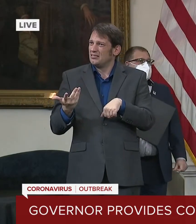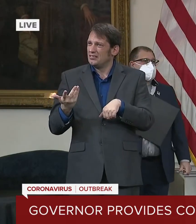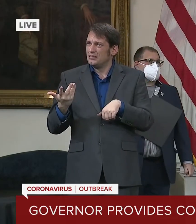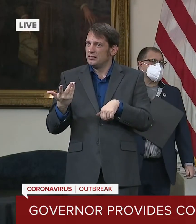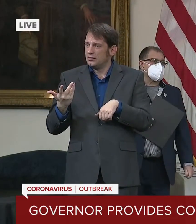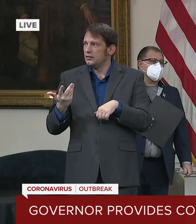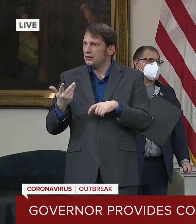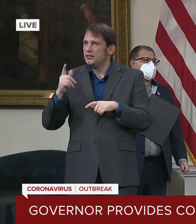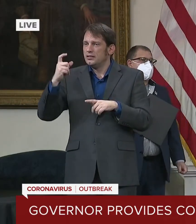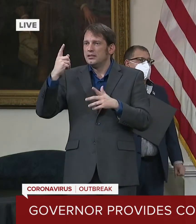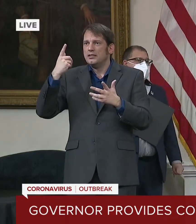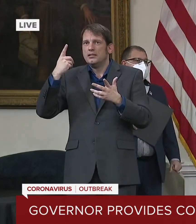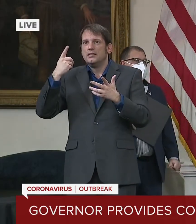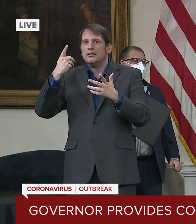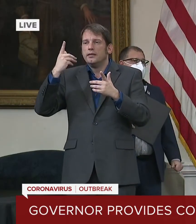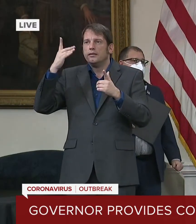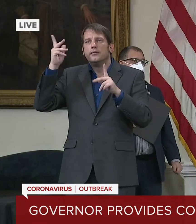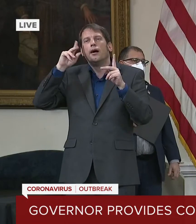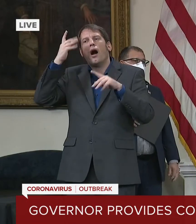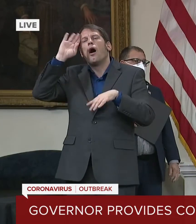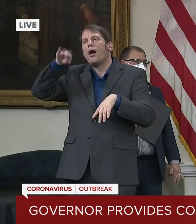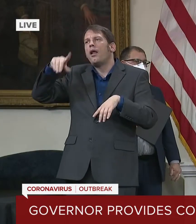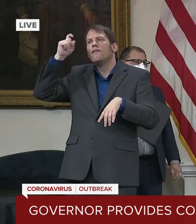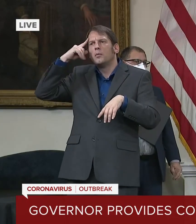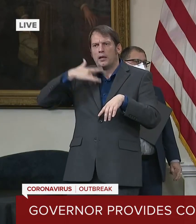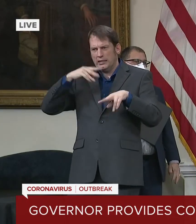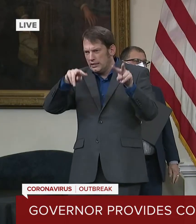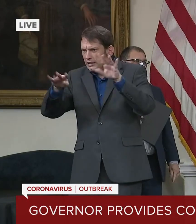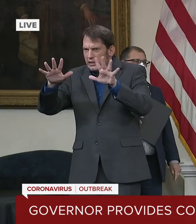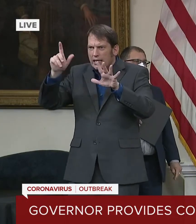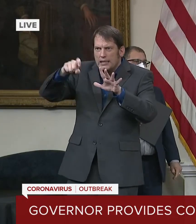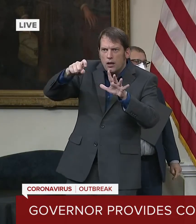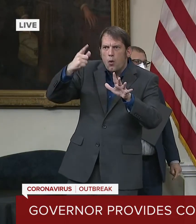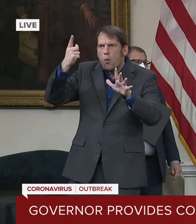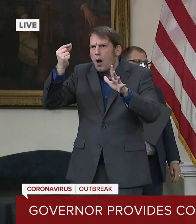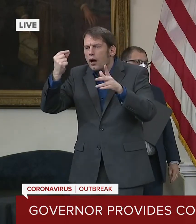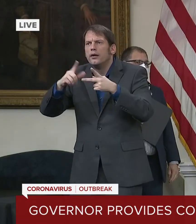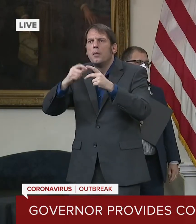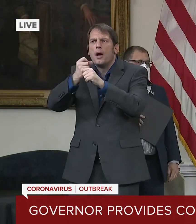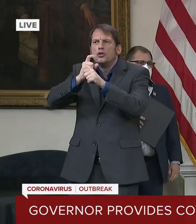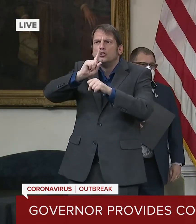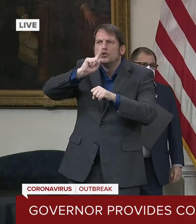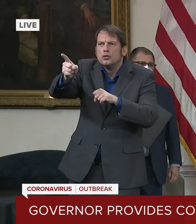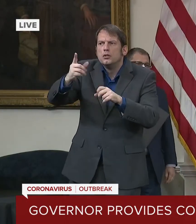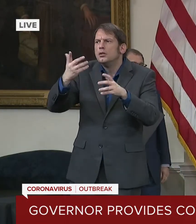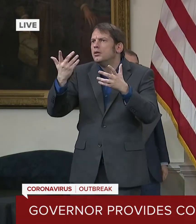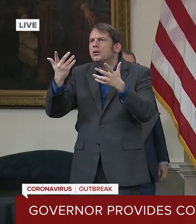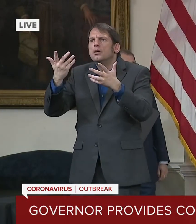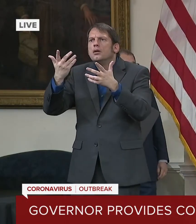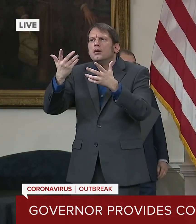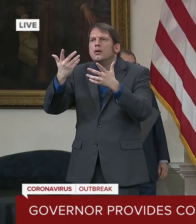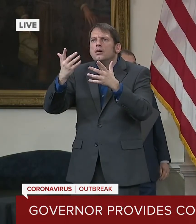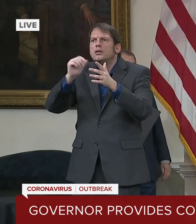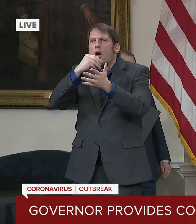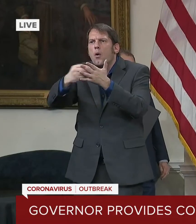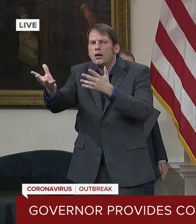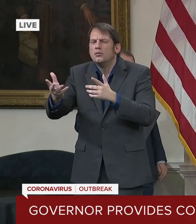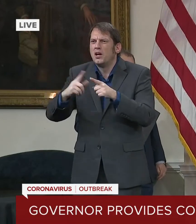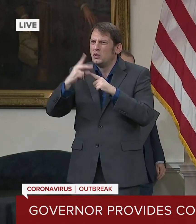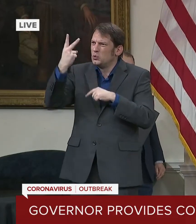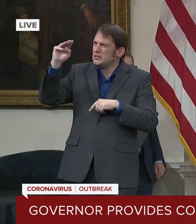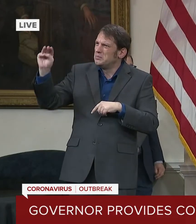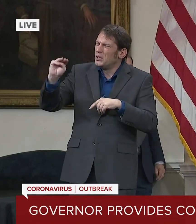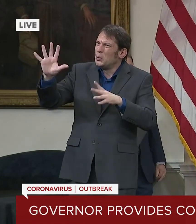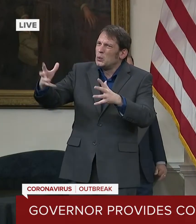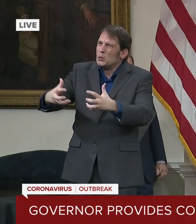question we're getting a lot is, did you have to increase it so much? Yeah. Well, we don't know. We're trying to get it right.